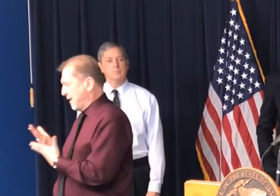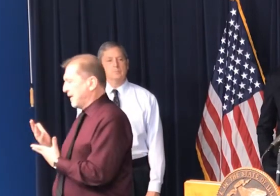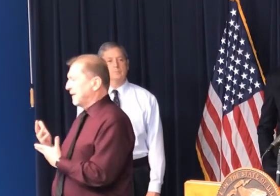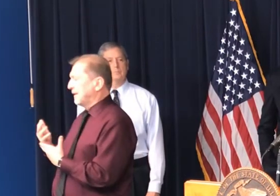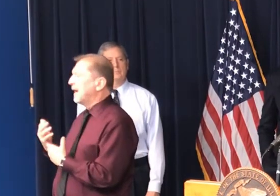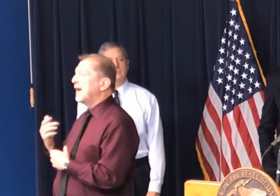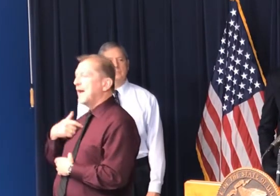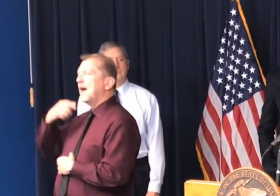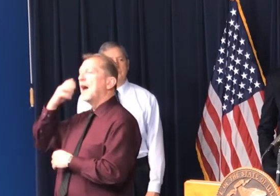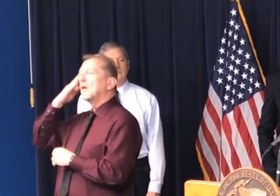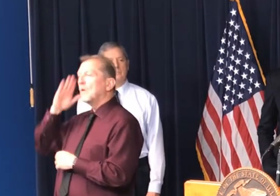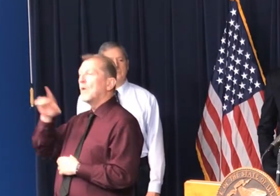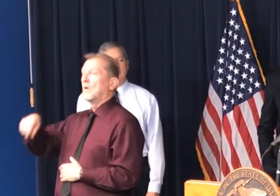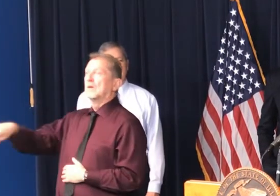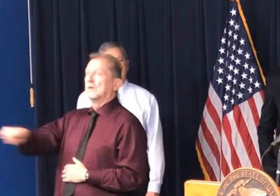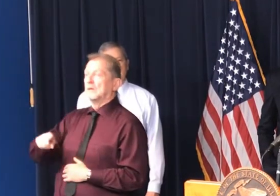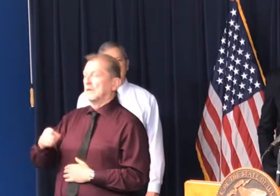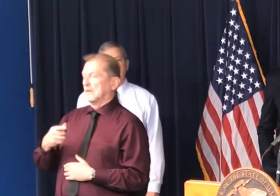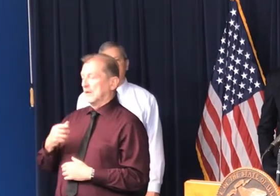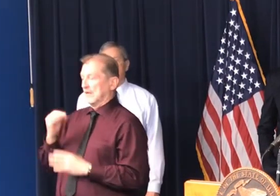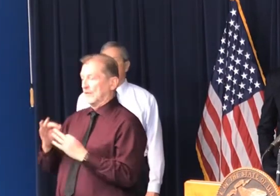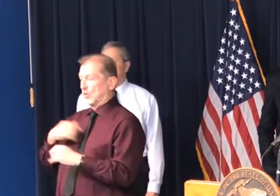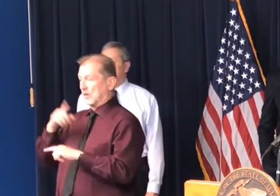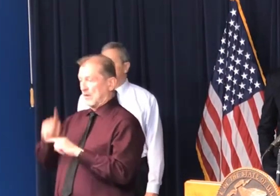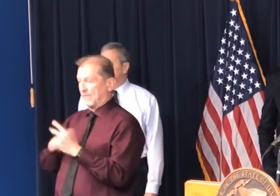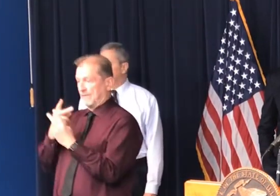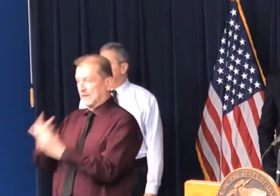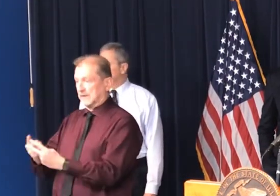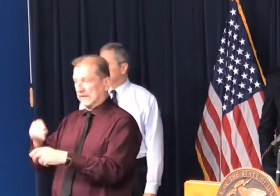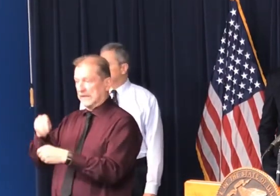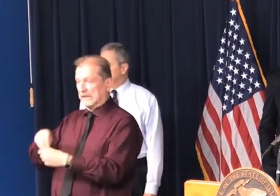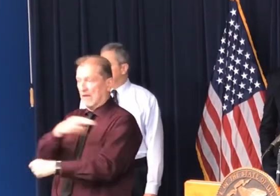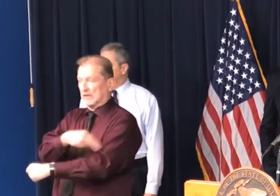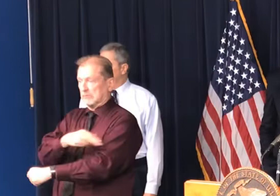very real as to what people are going through and the sacrifices that they're making.